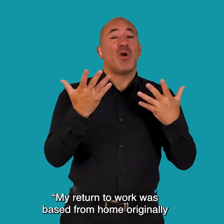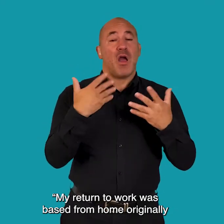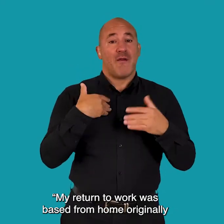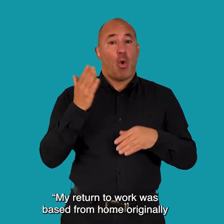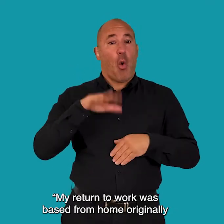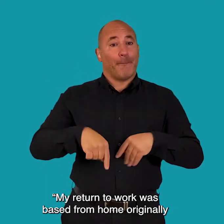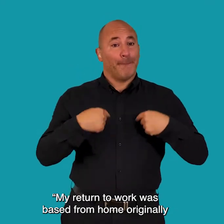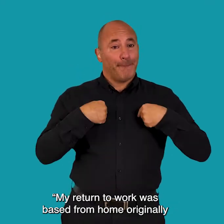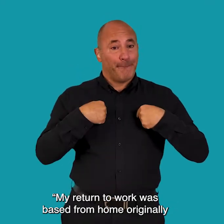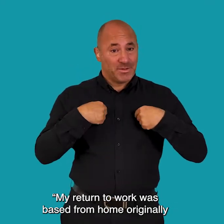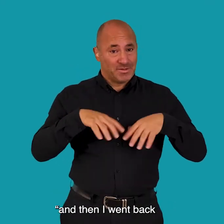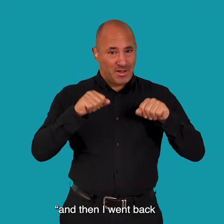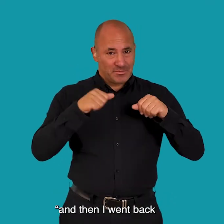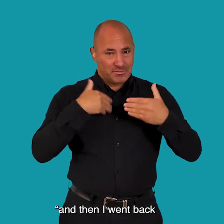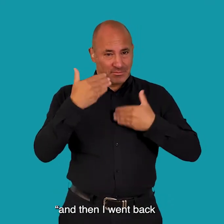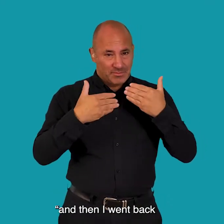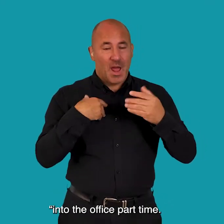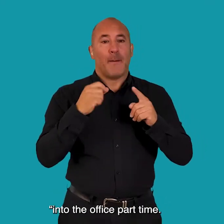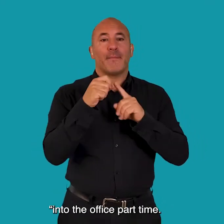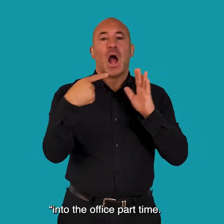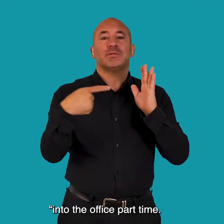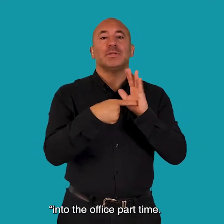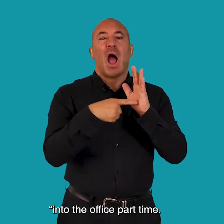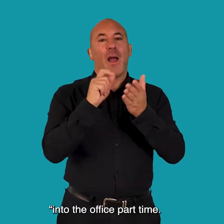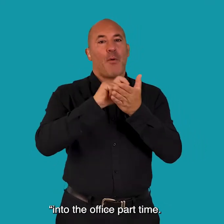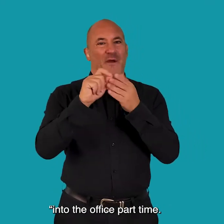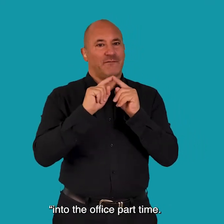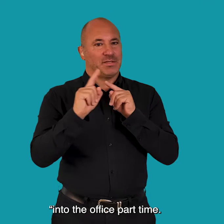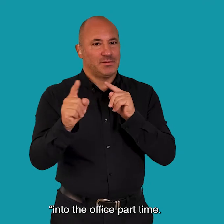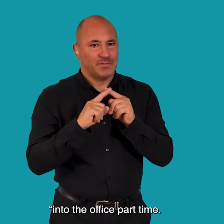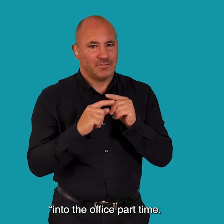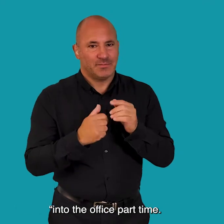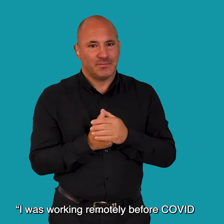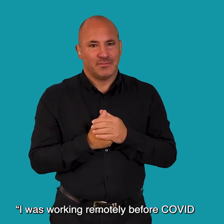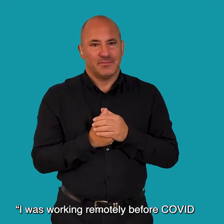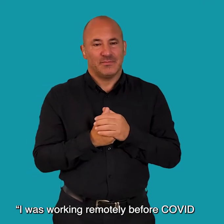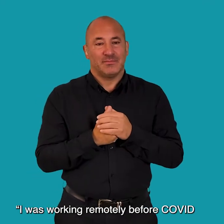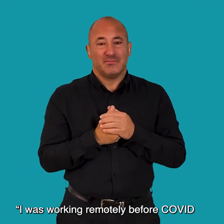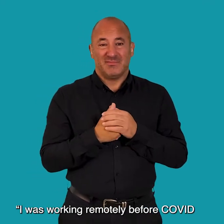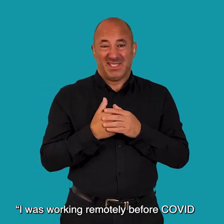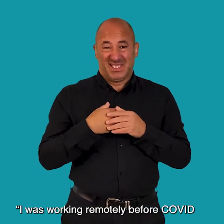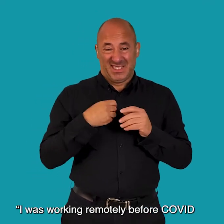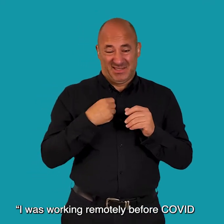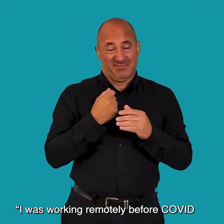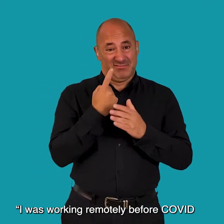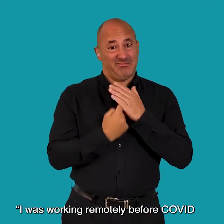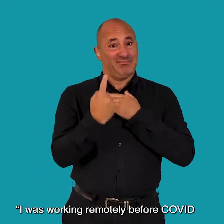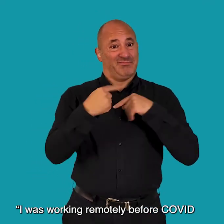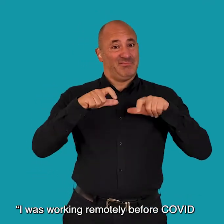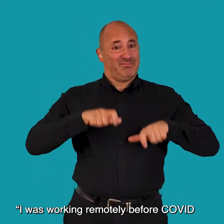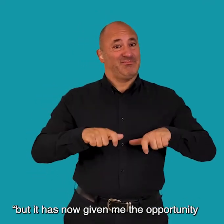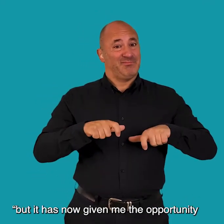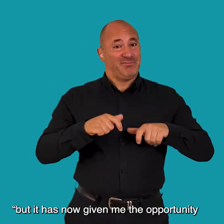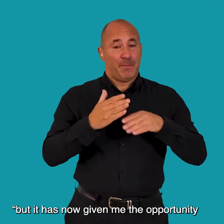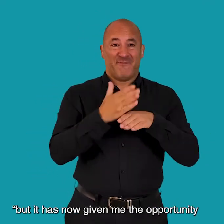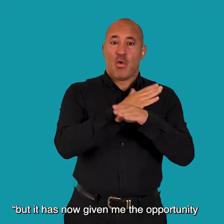home originally, and then I went back into the office part-time. I was working remotely before COVID, but it has now given me